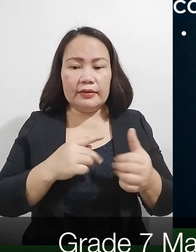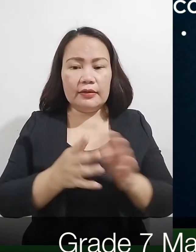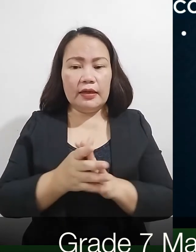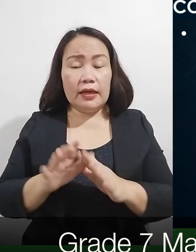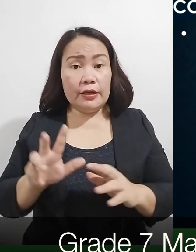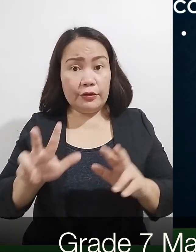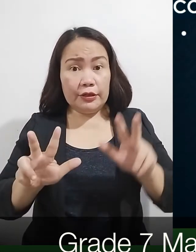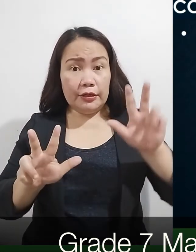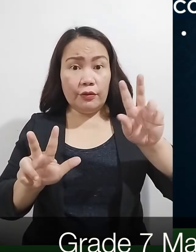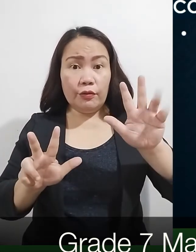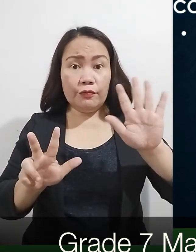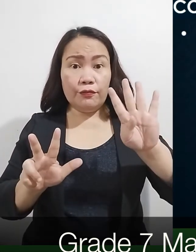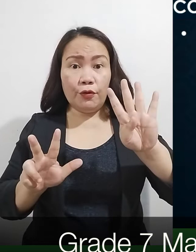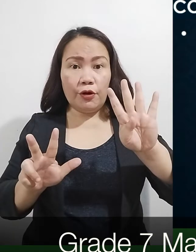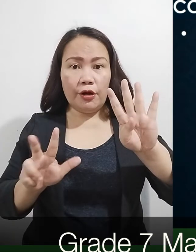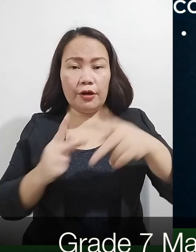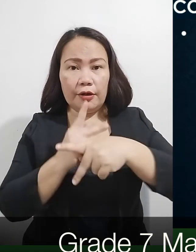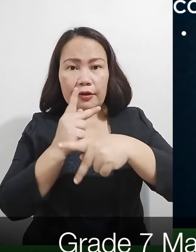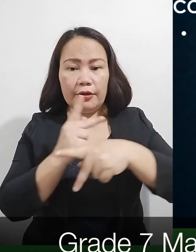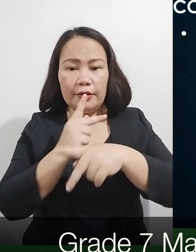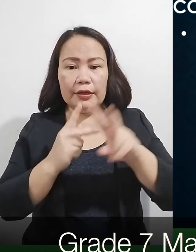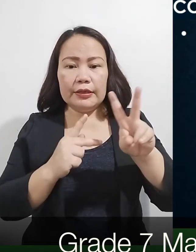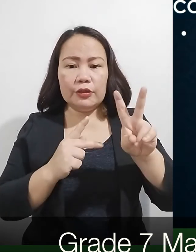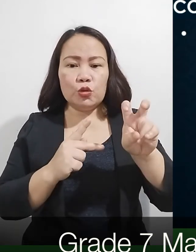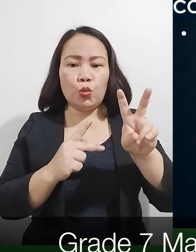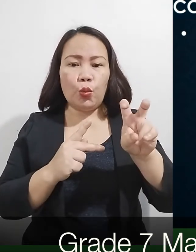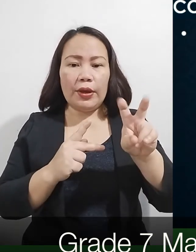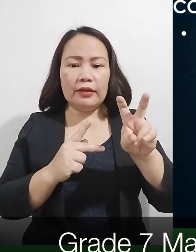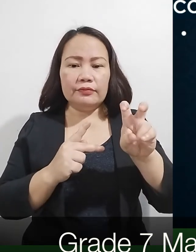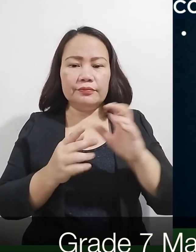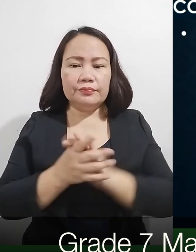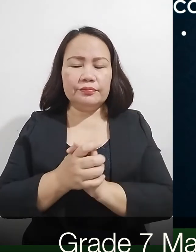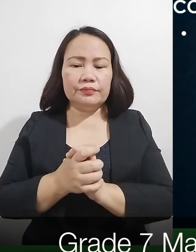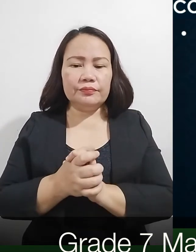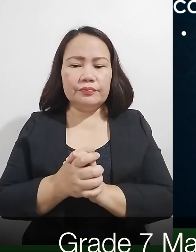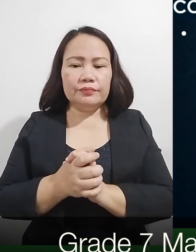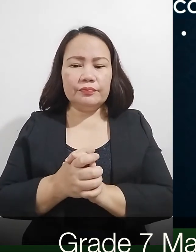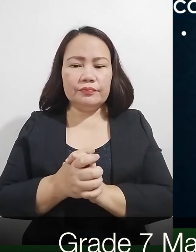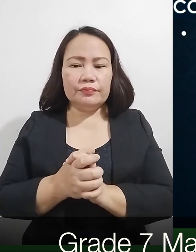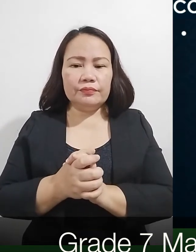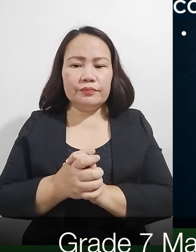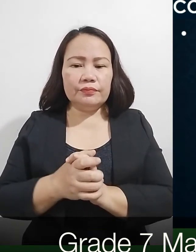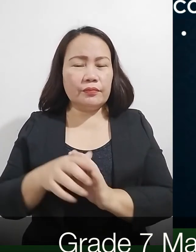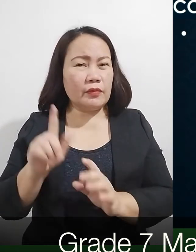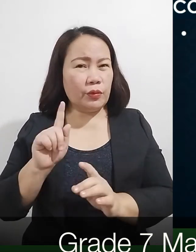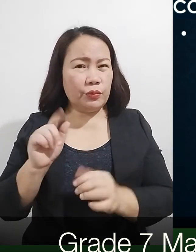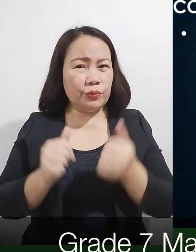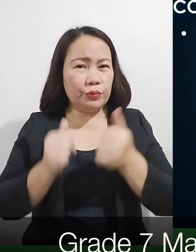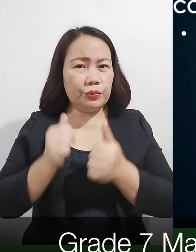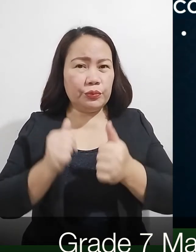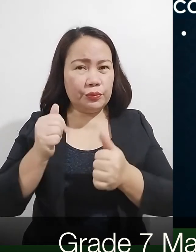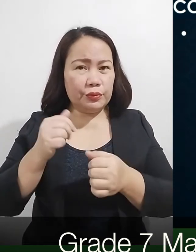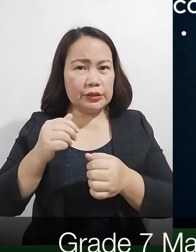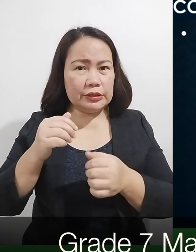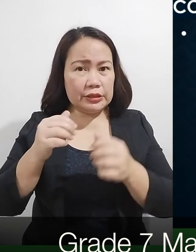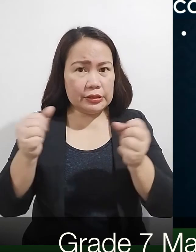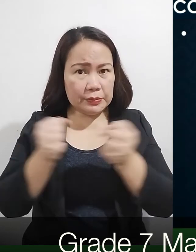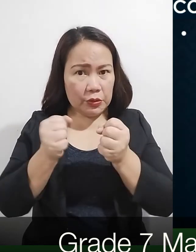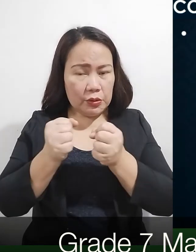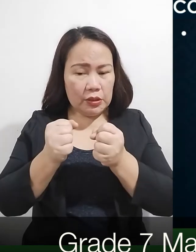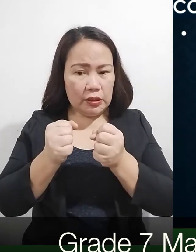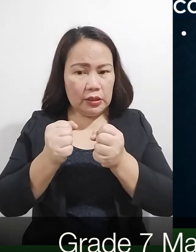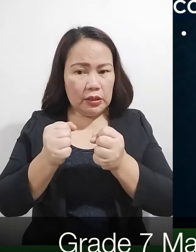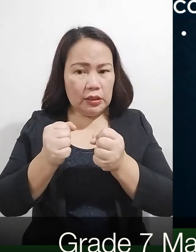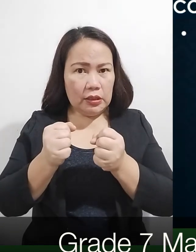10. And then, on the other side, we have 3 times 4, that is 12. Okay. So, ano ang mas mababa, which